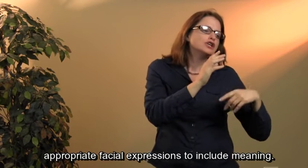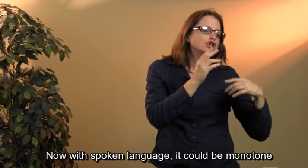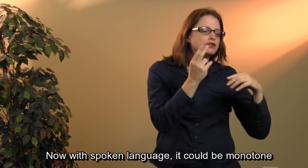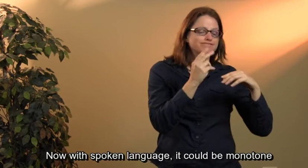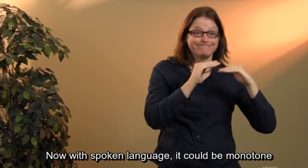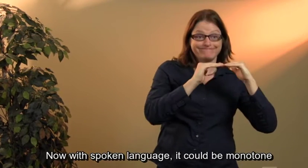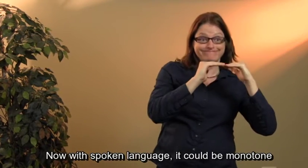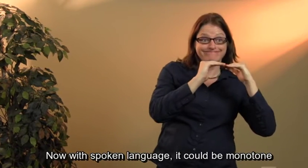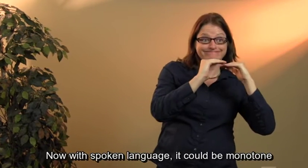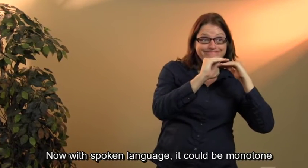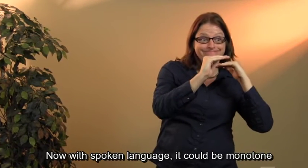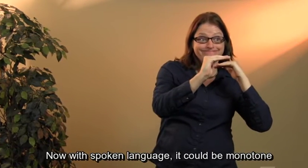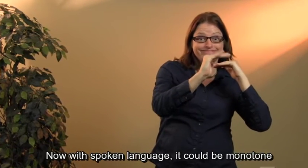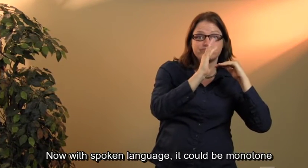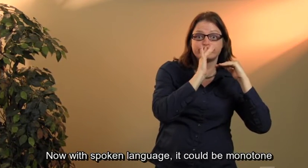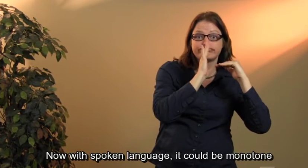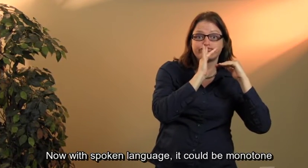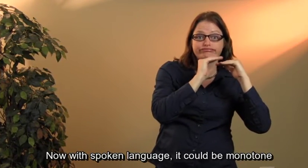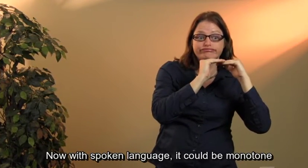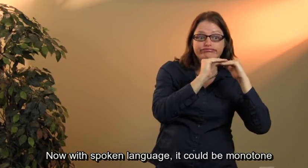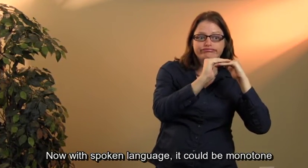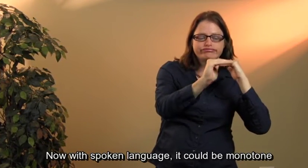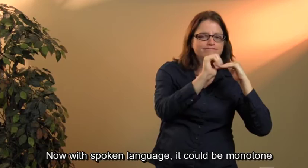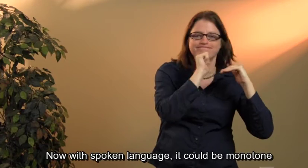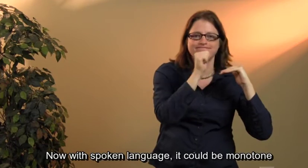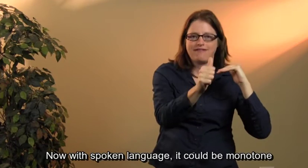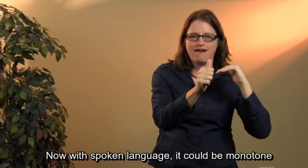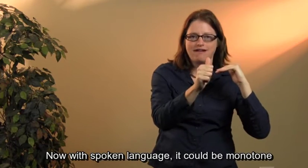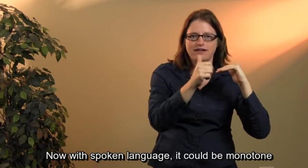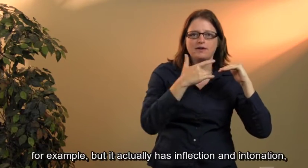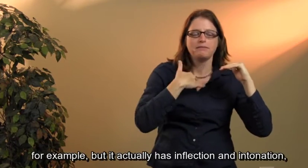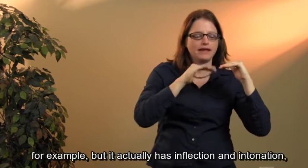Now with spoken language, it could be monotone, for example,